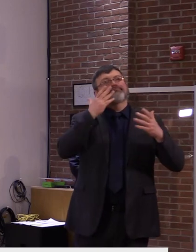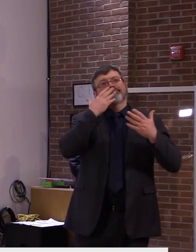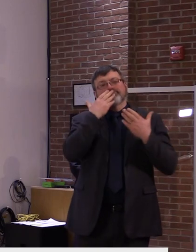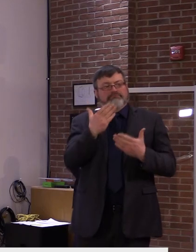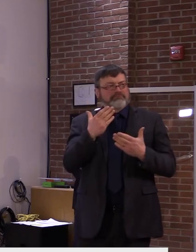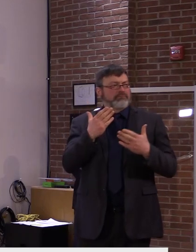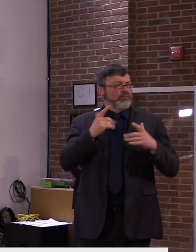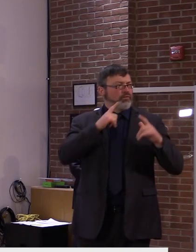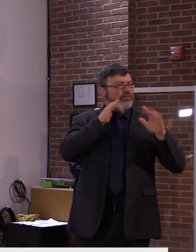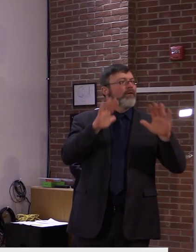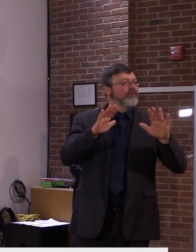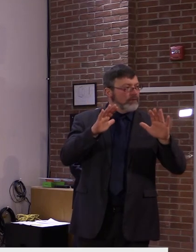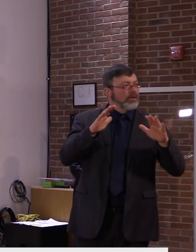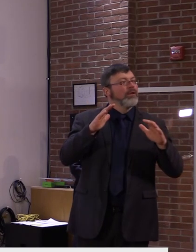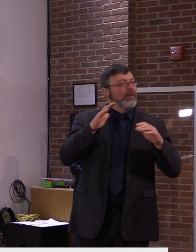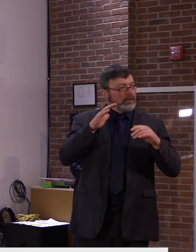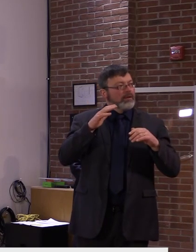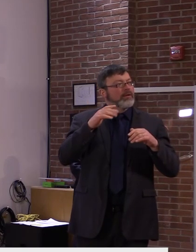might match up a little bit better.